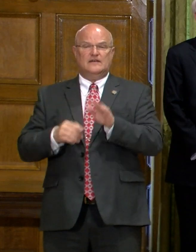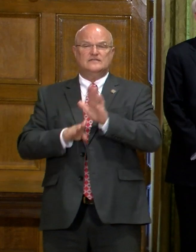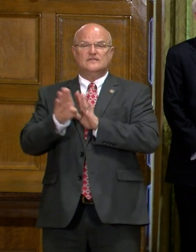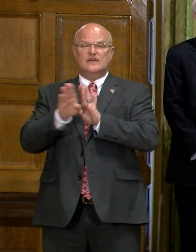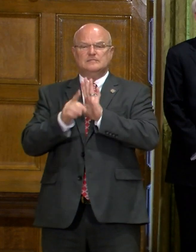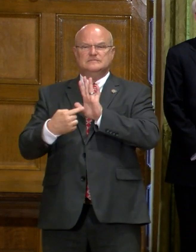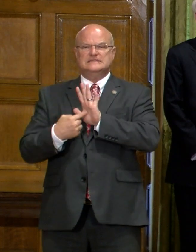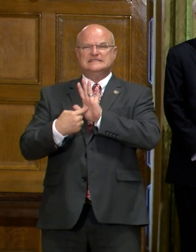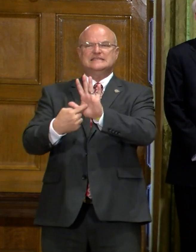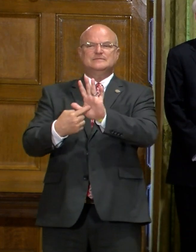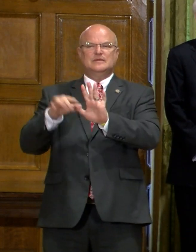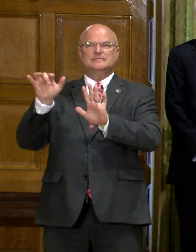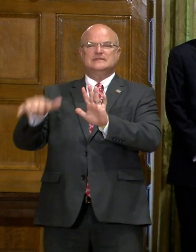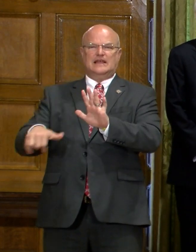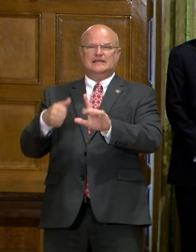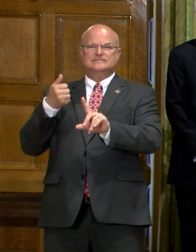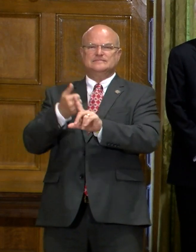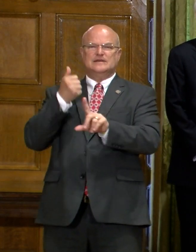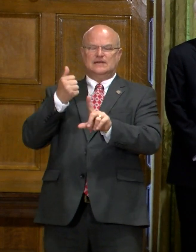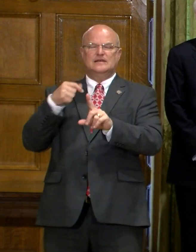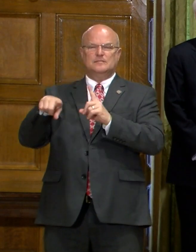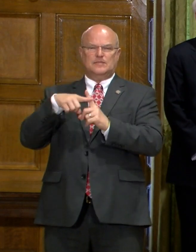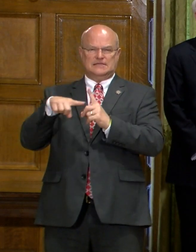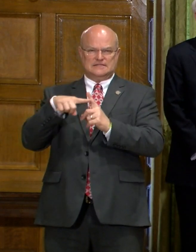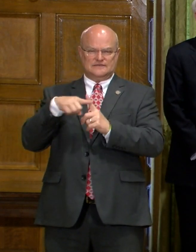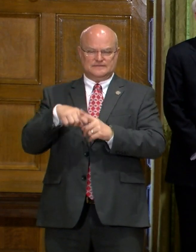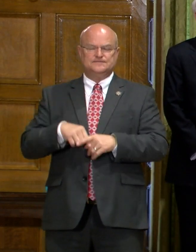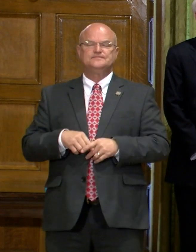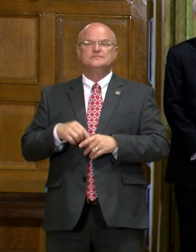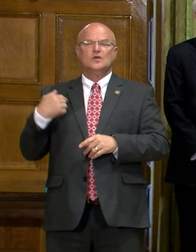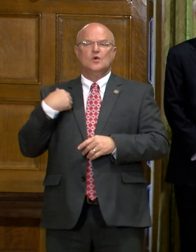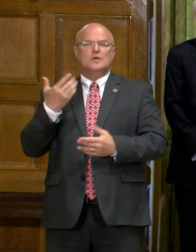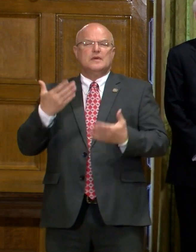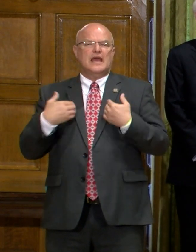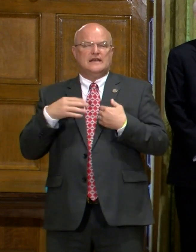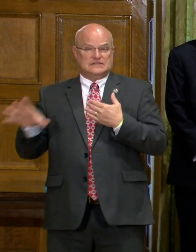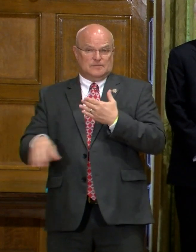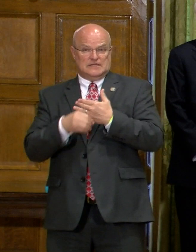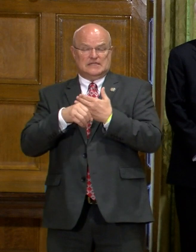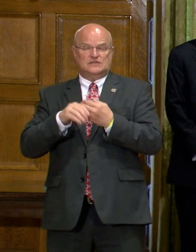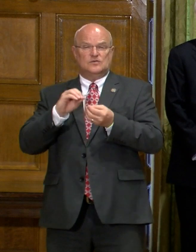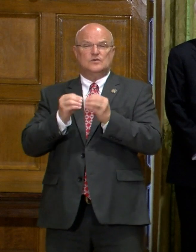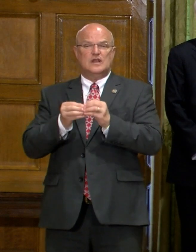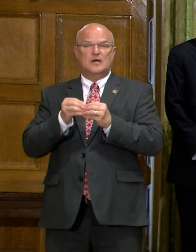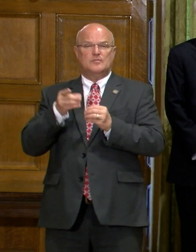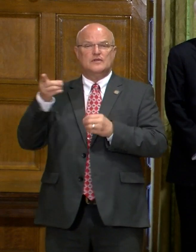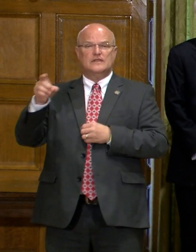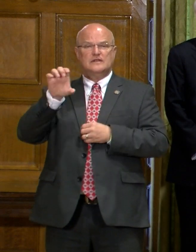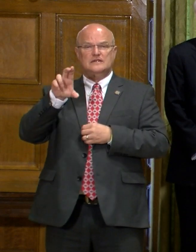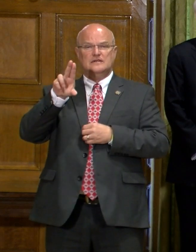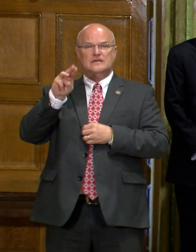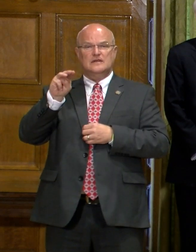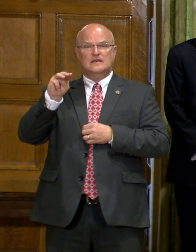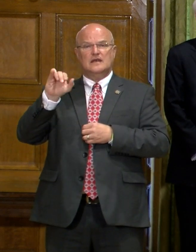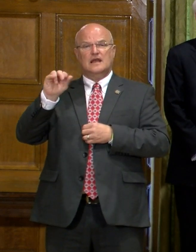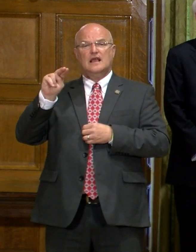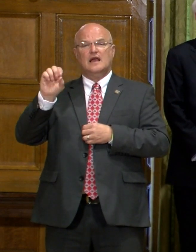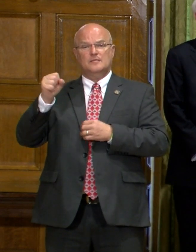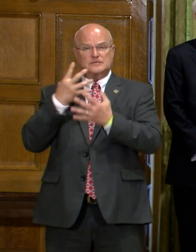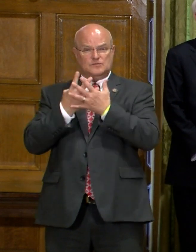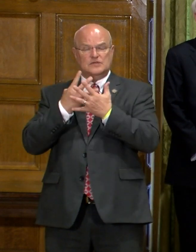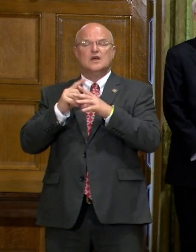developed symptoms and tested positive there. So we may have some additional cases from the Cummins unit, but